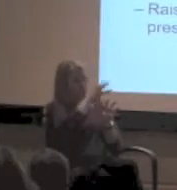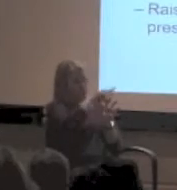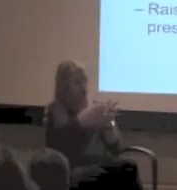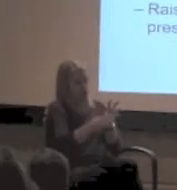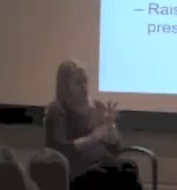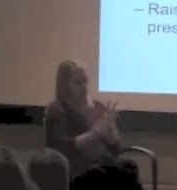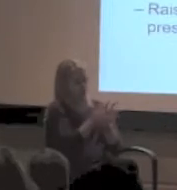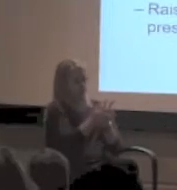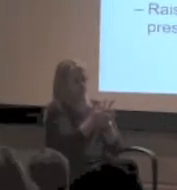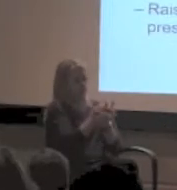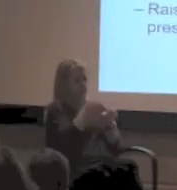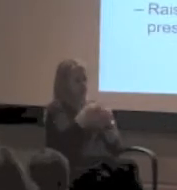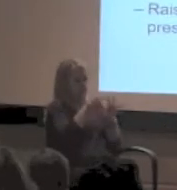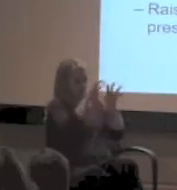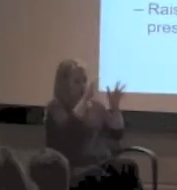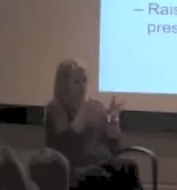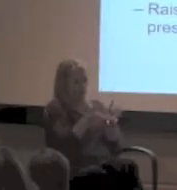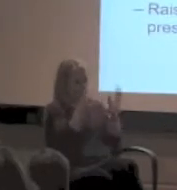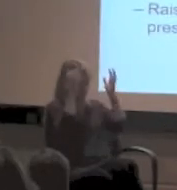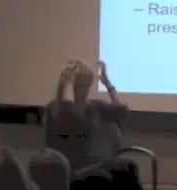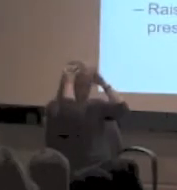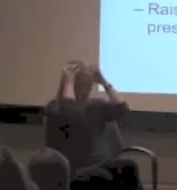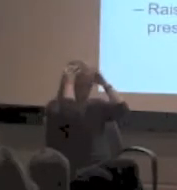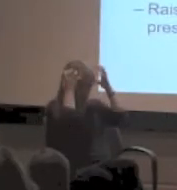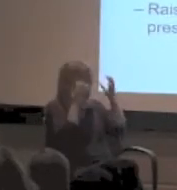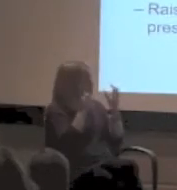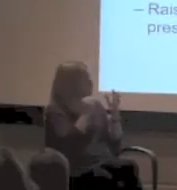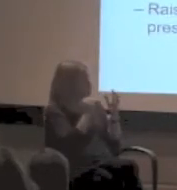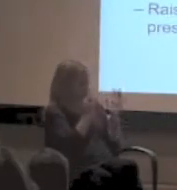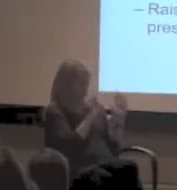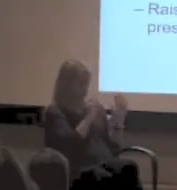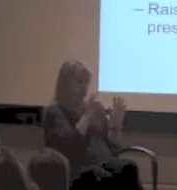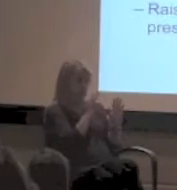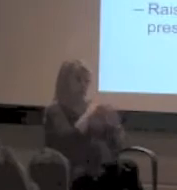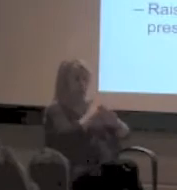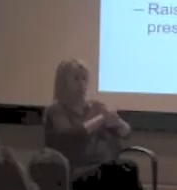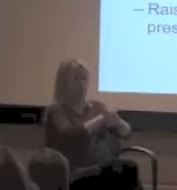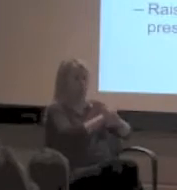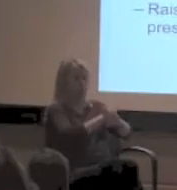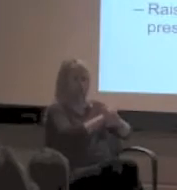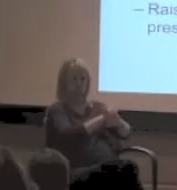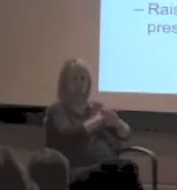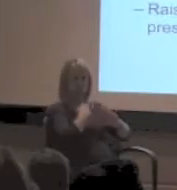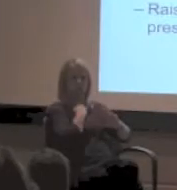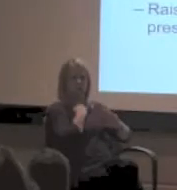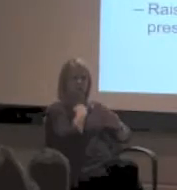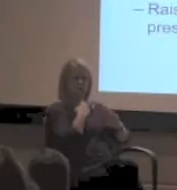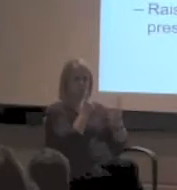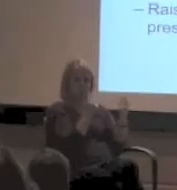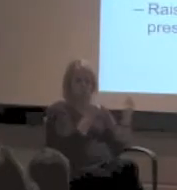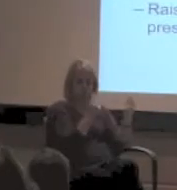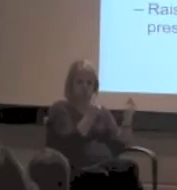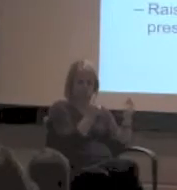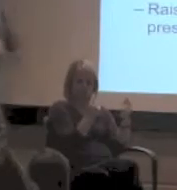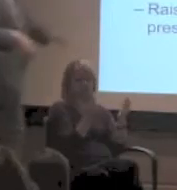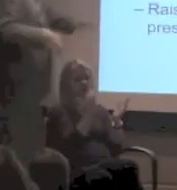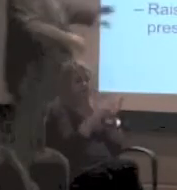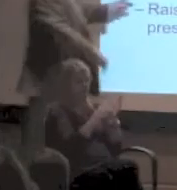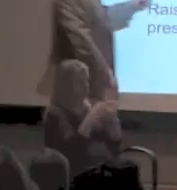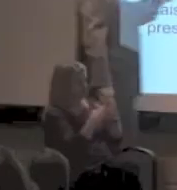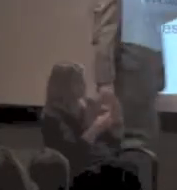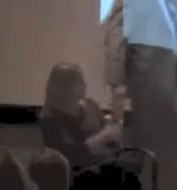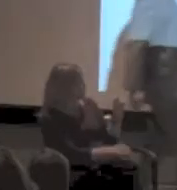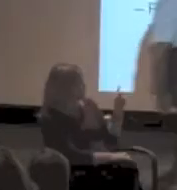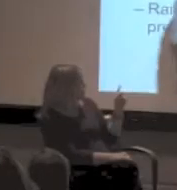over the surface of the brain. So when there's a block for anything, the most common block, again at the middle age